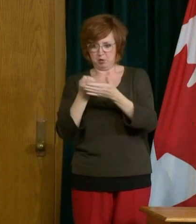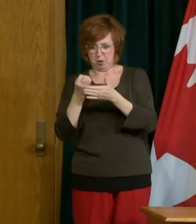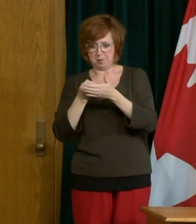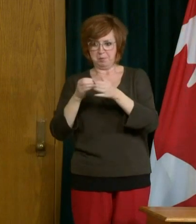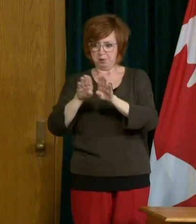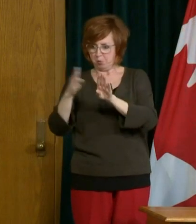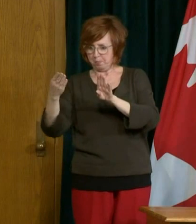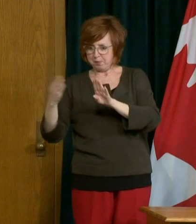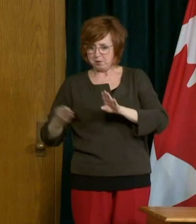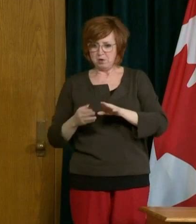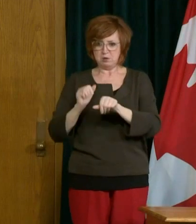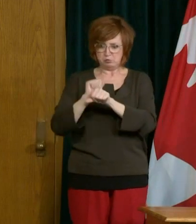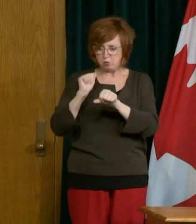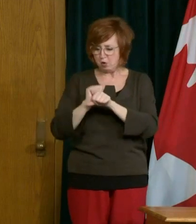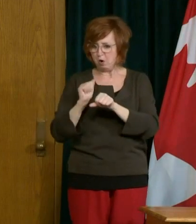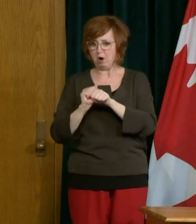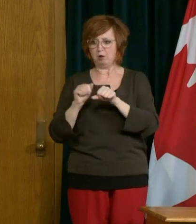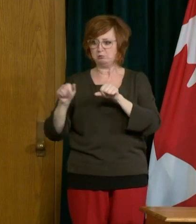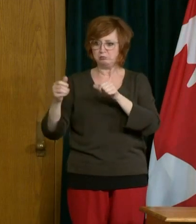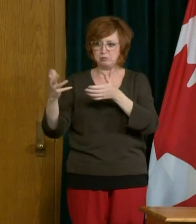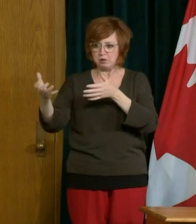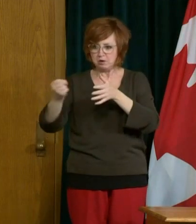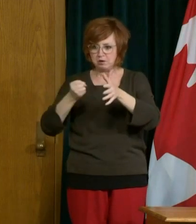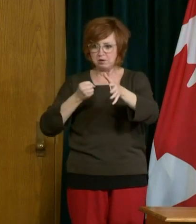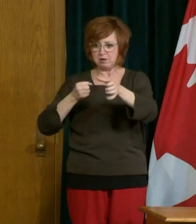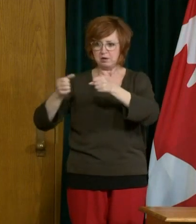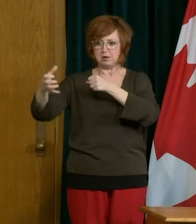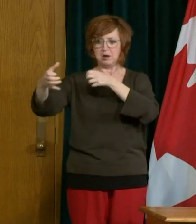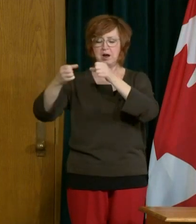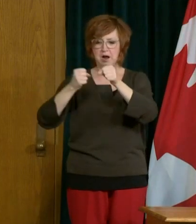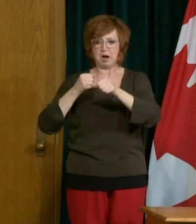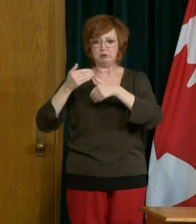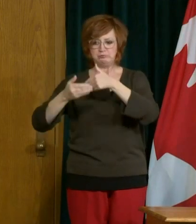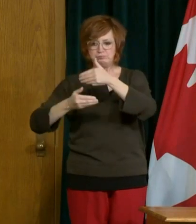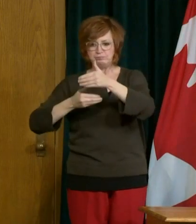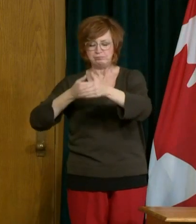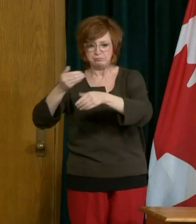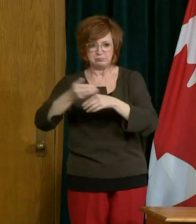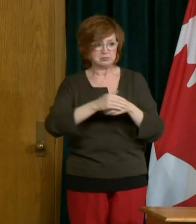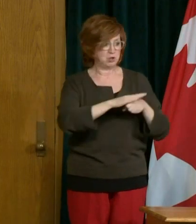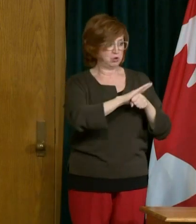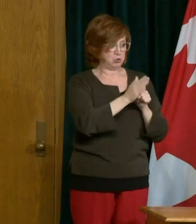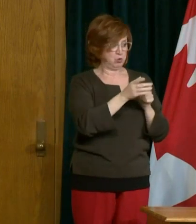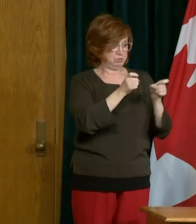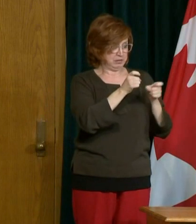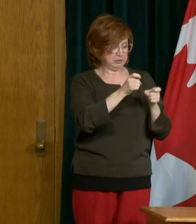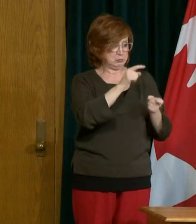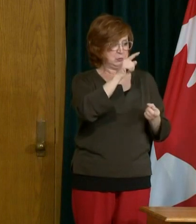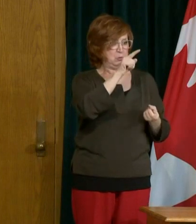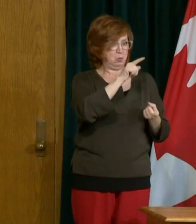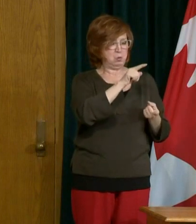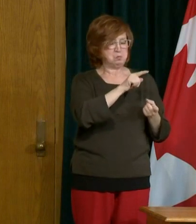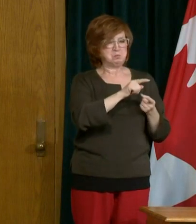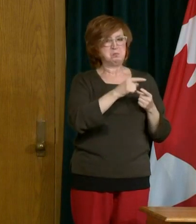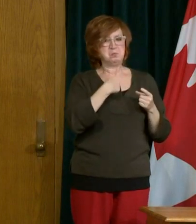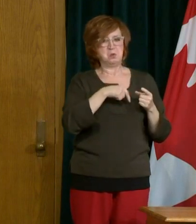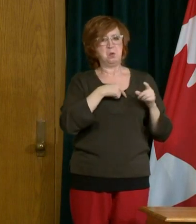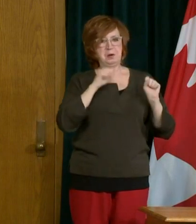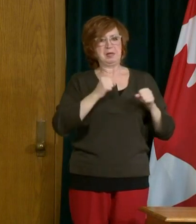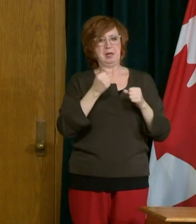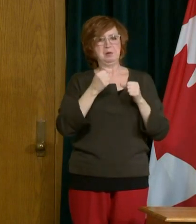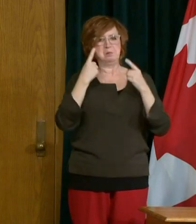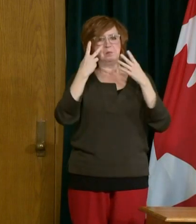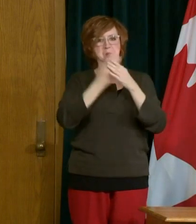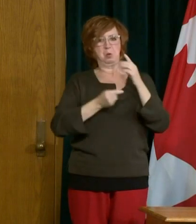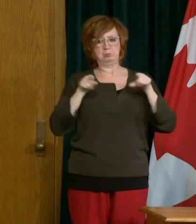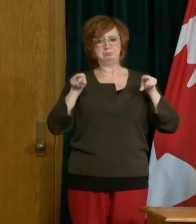will continue to control the spread of COVID-19. I firmly believe that we are able in Saskatchewan to achieve